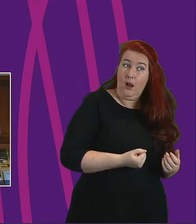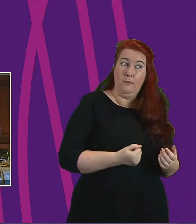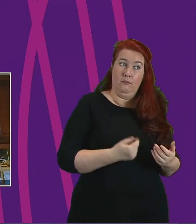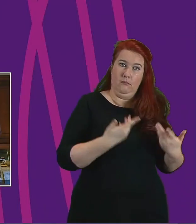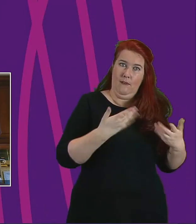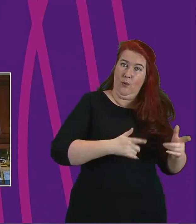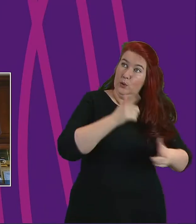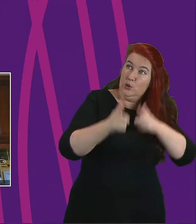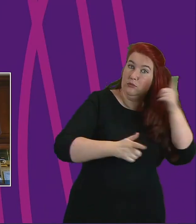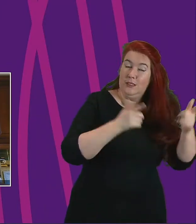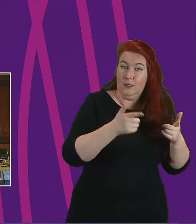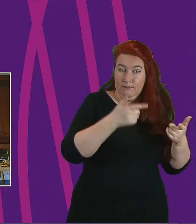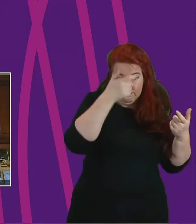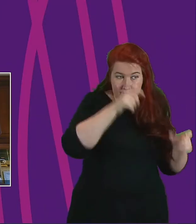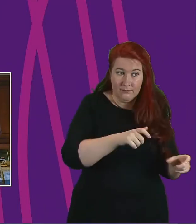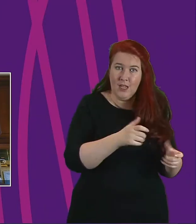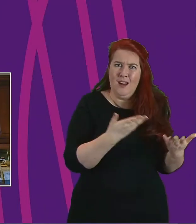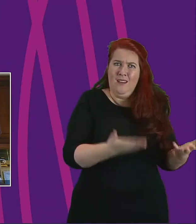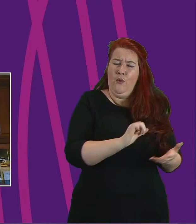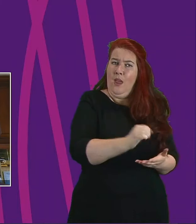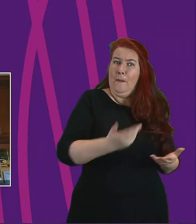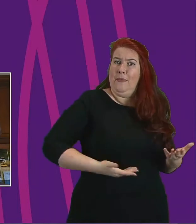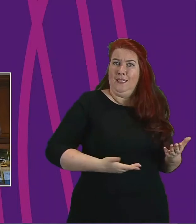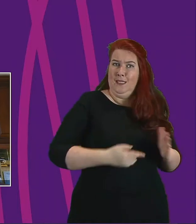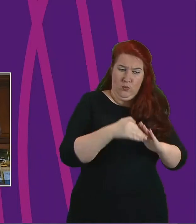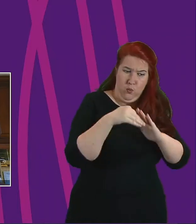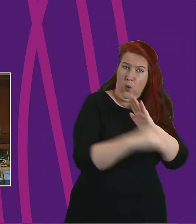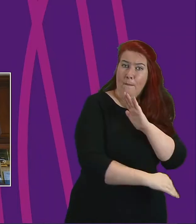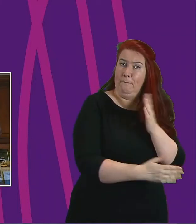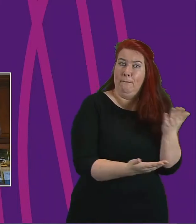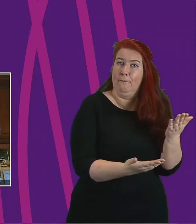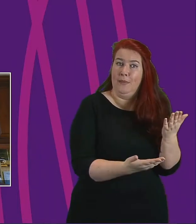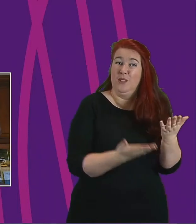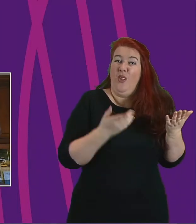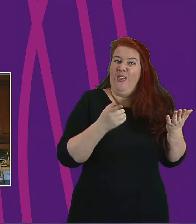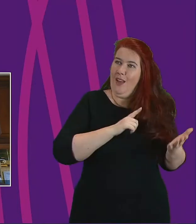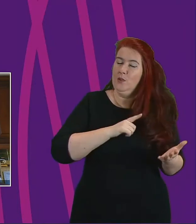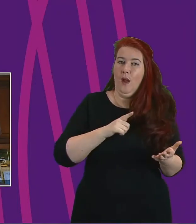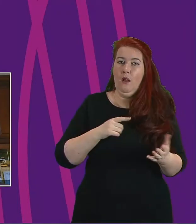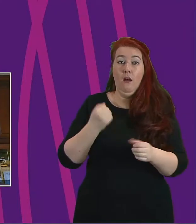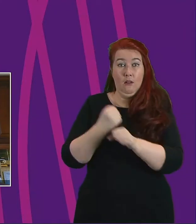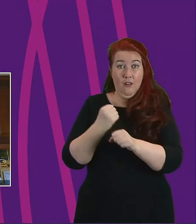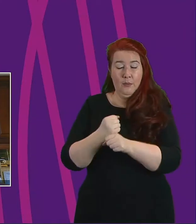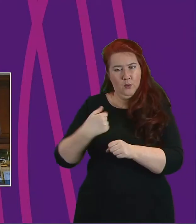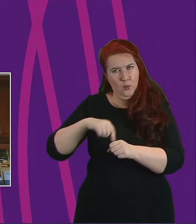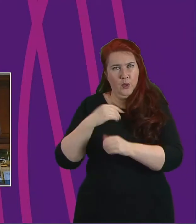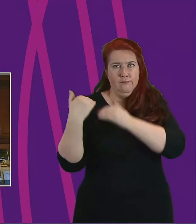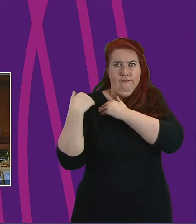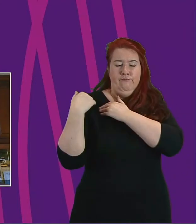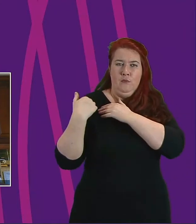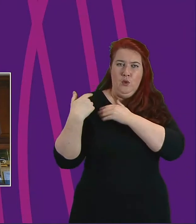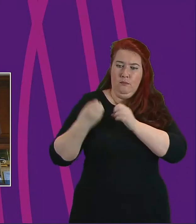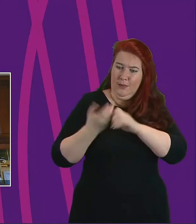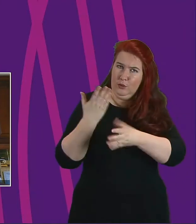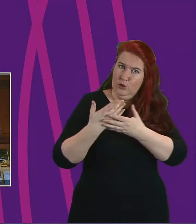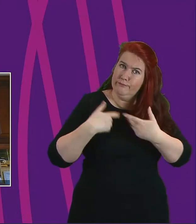tourism now have no business. So it's the government's business to keep them going. So I